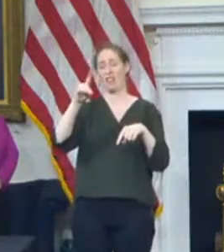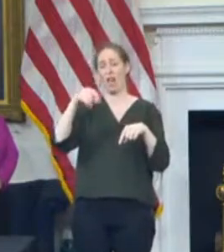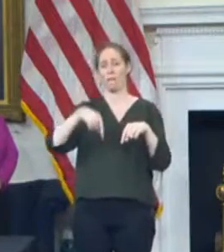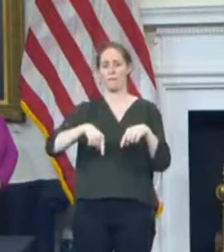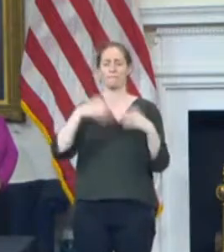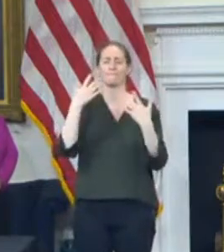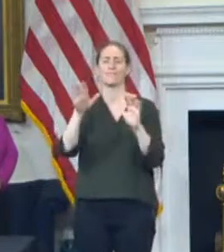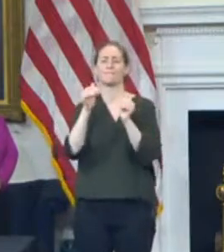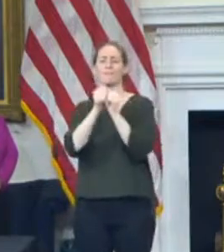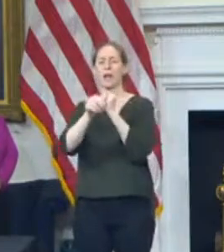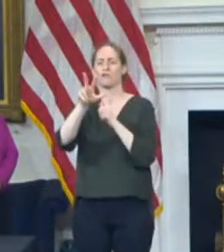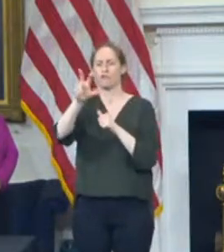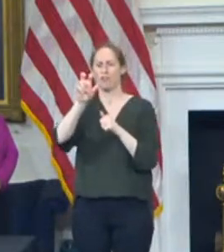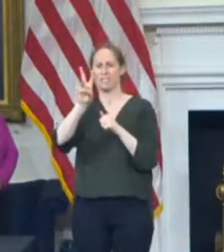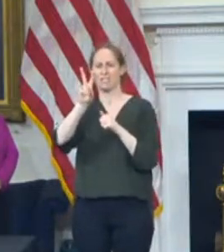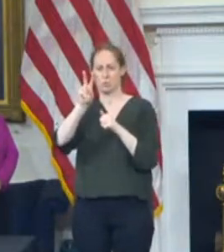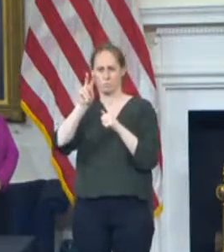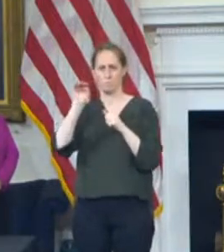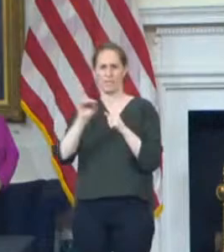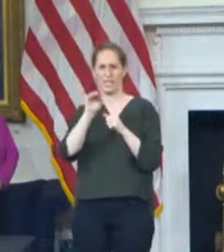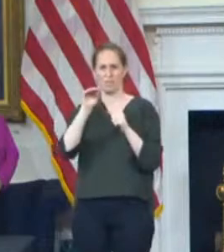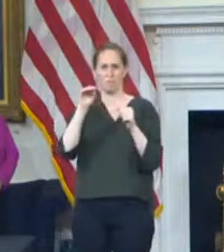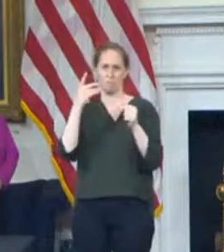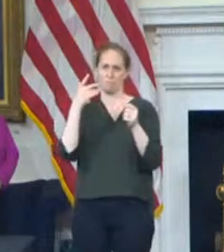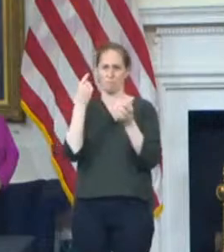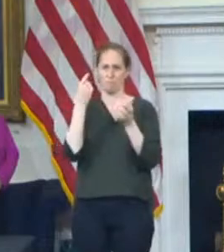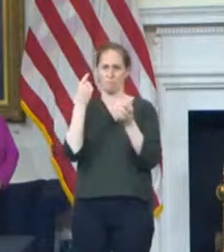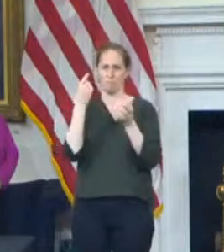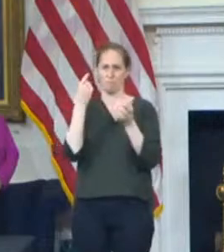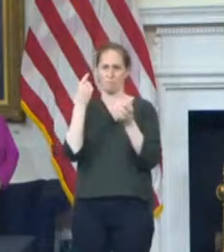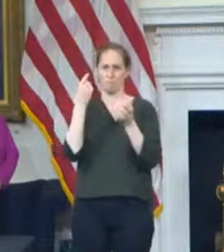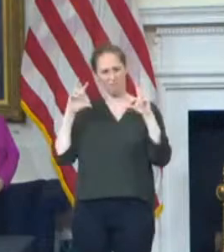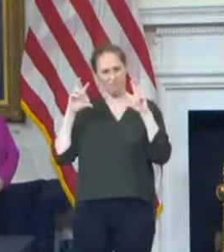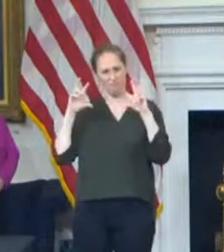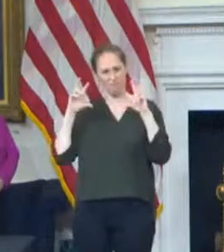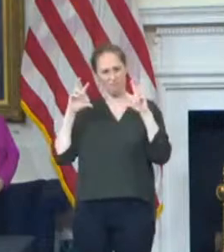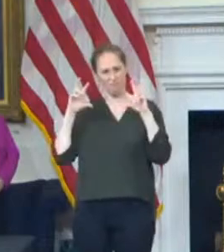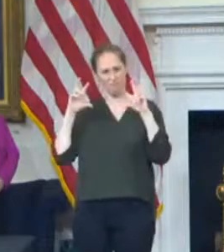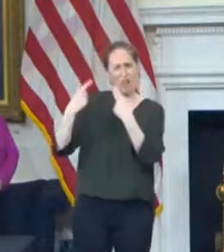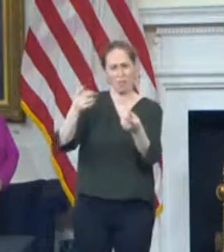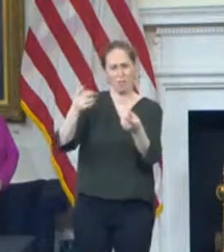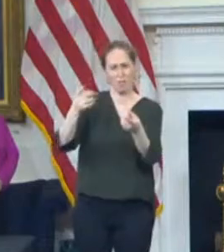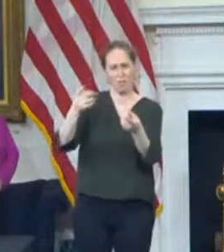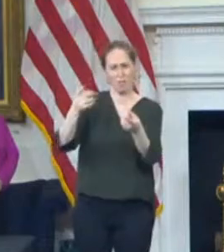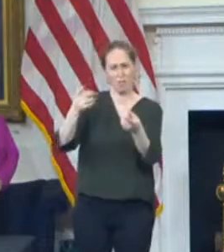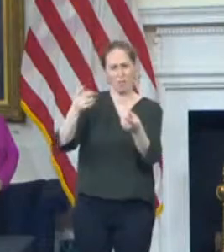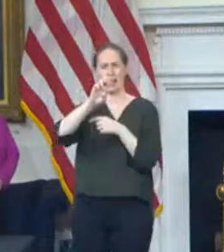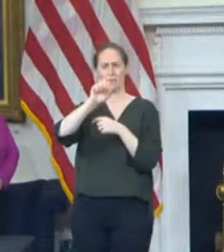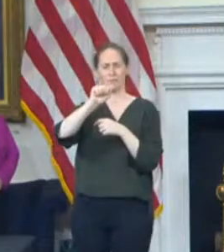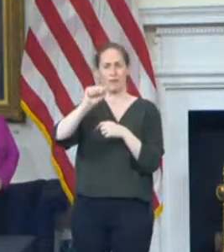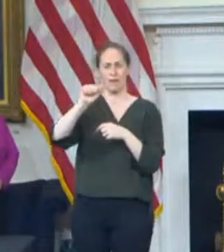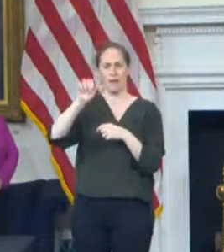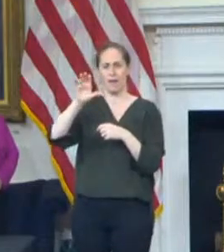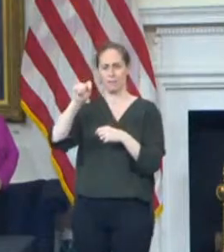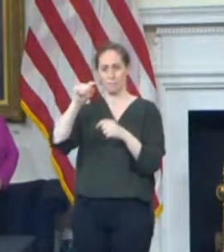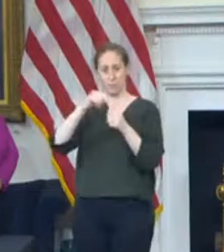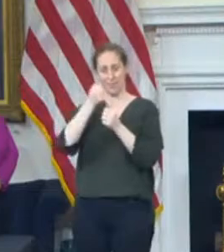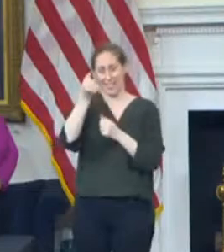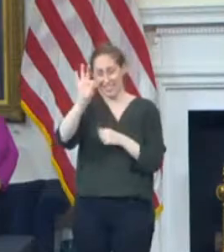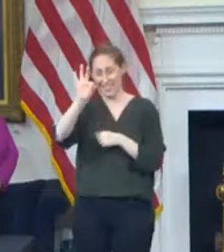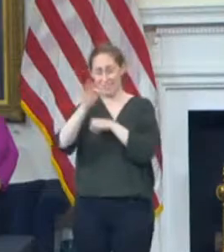than $362 million in federal CARES Act funding through to 19 of our smaller